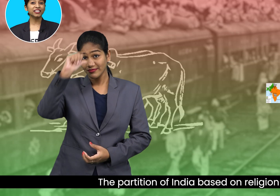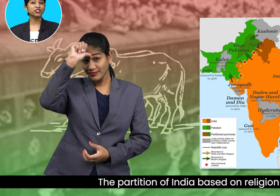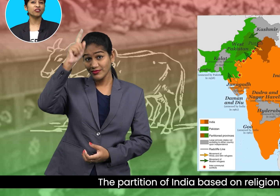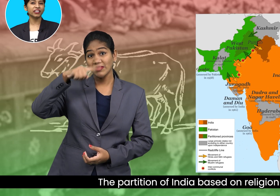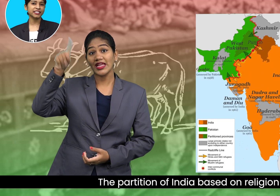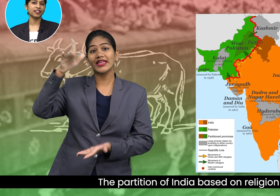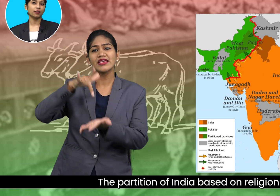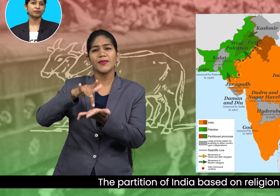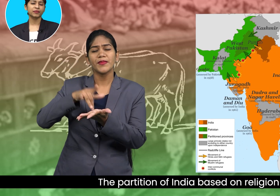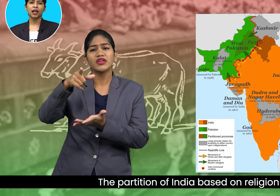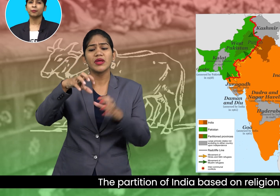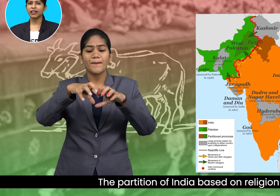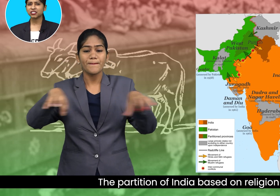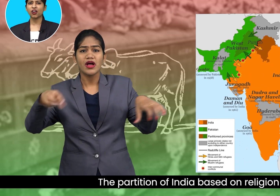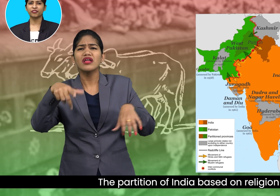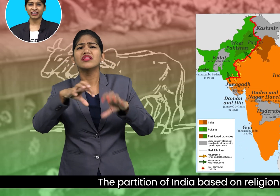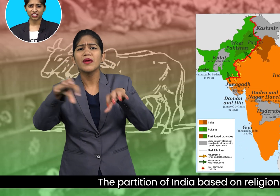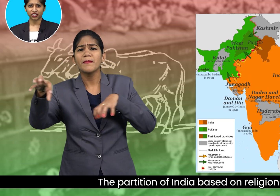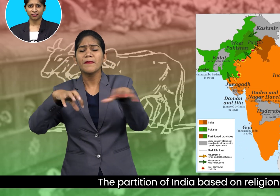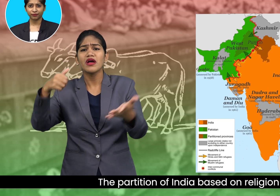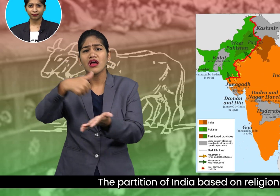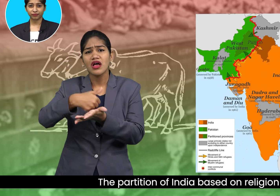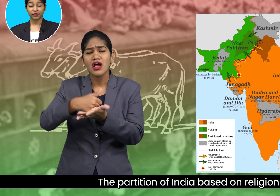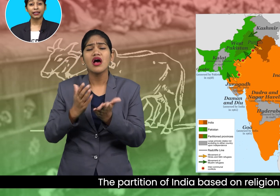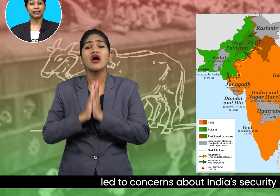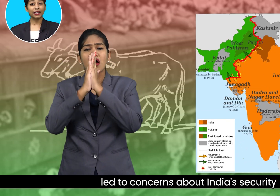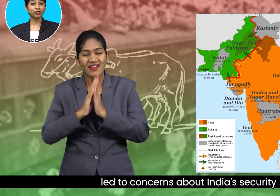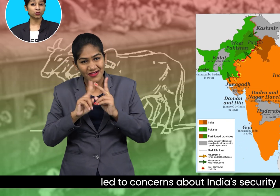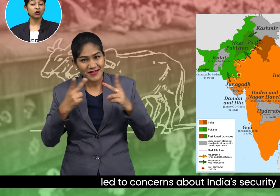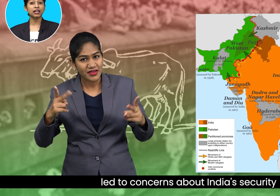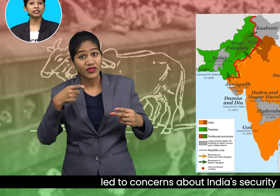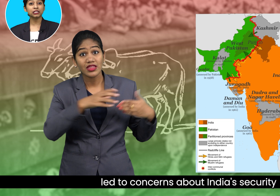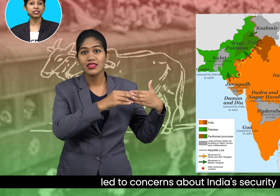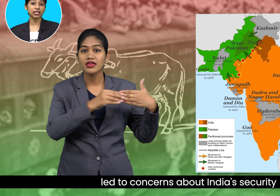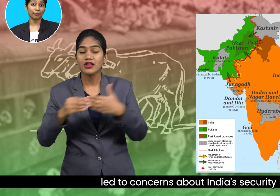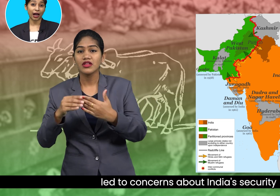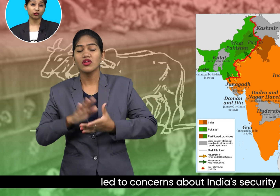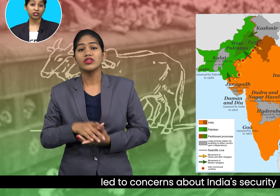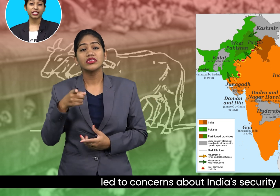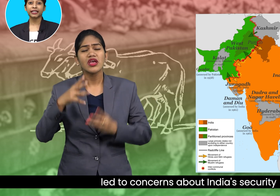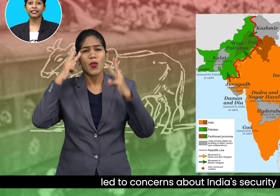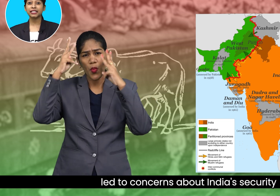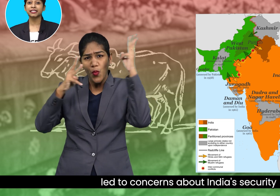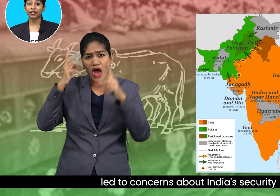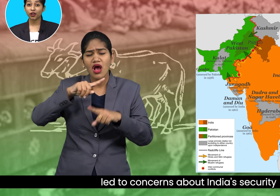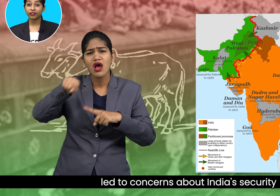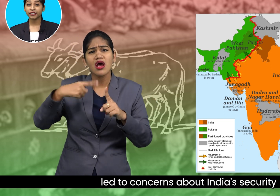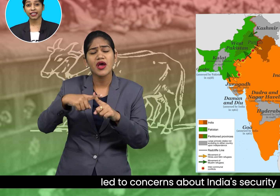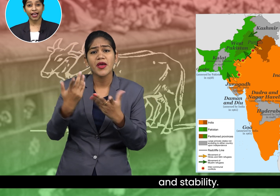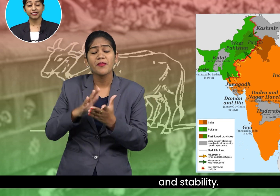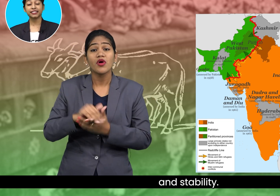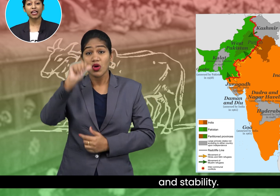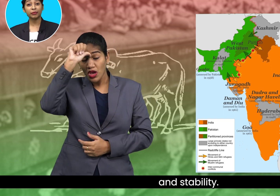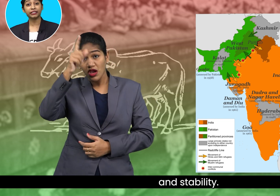The partition of India based on religion led to concerns about India's